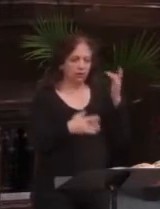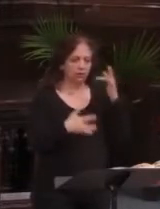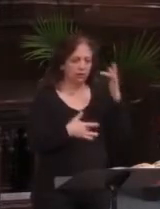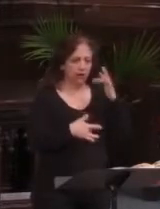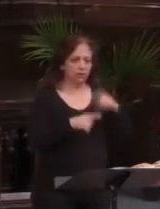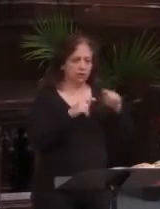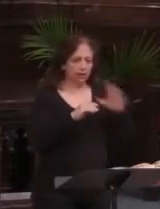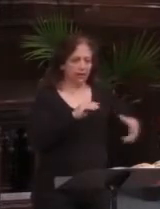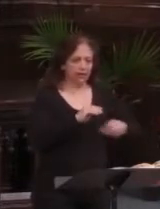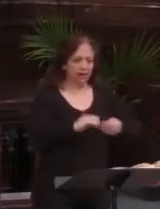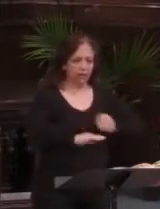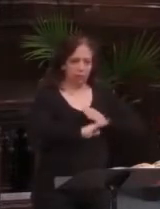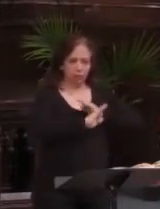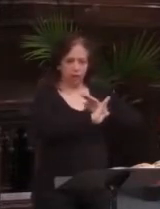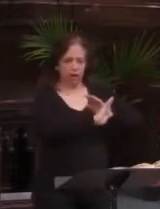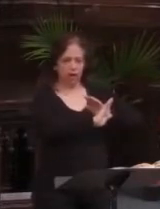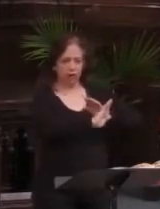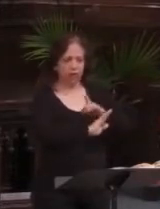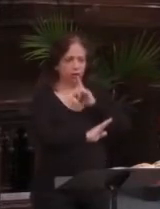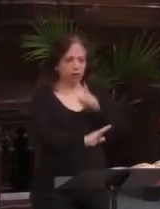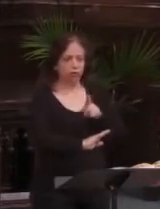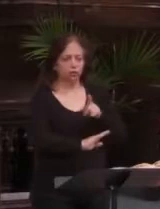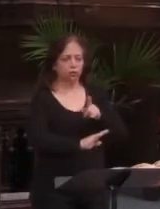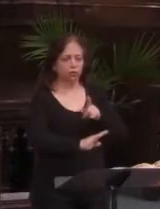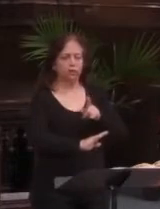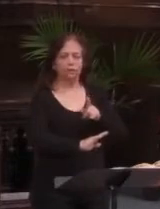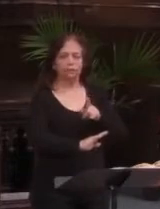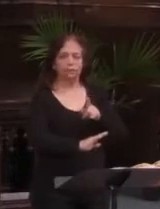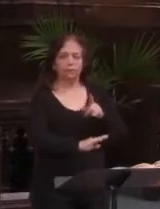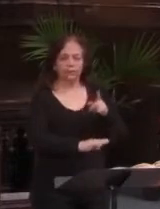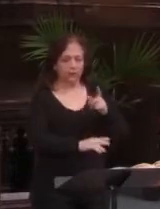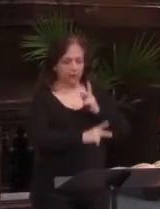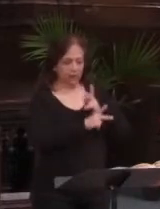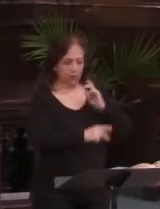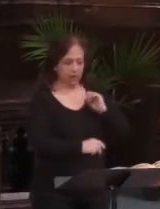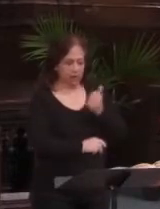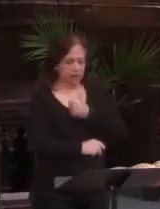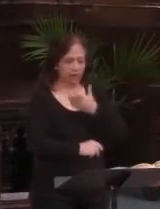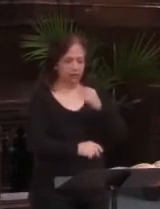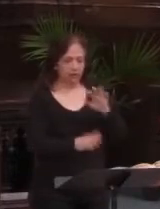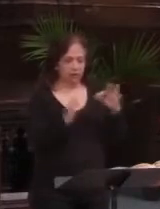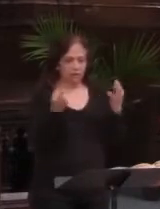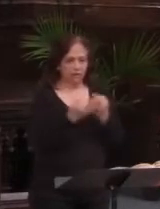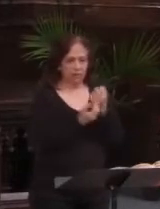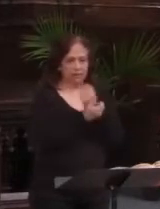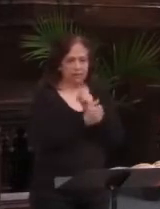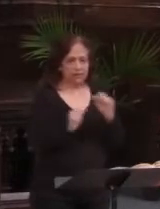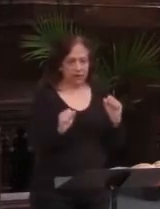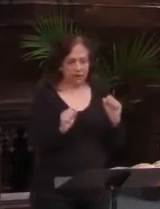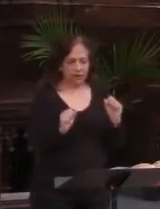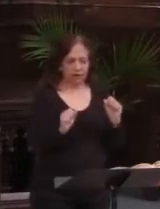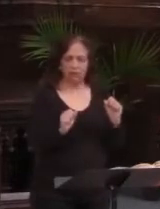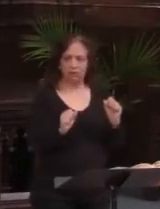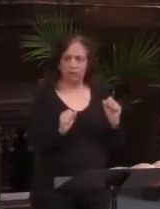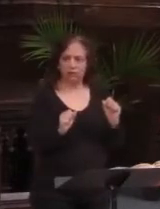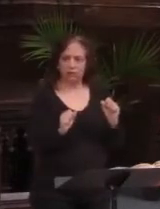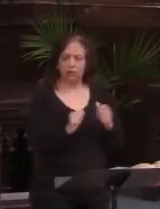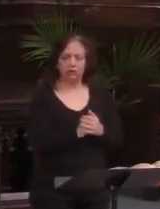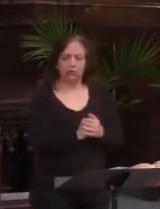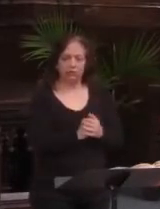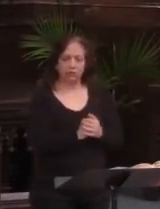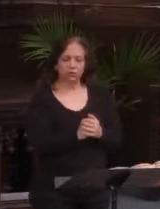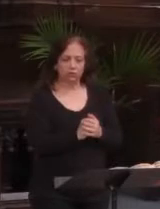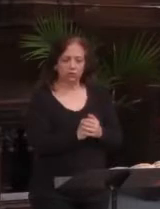extra precaution will help ensure that we keep ourselves and our families safe. Further minimizing our risk will